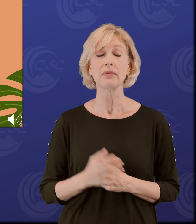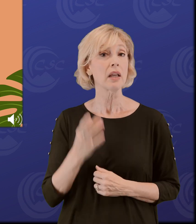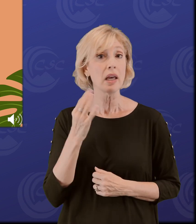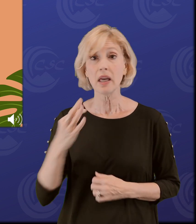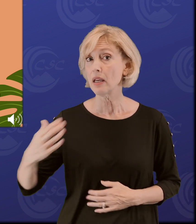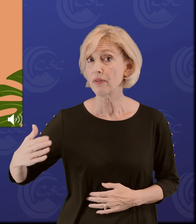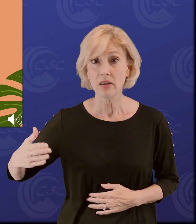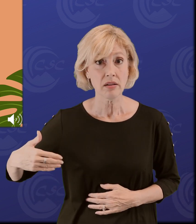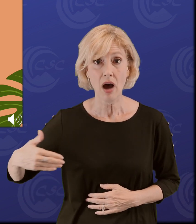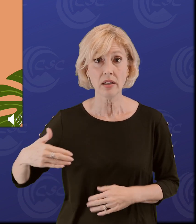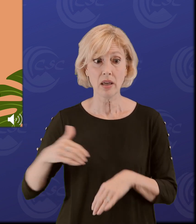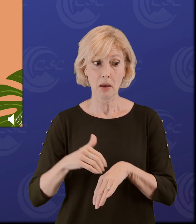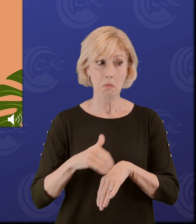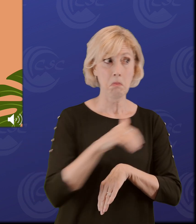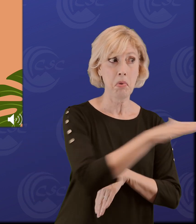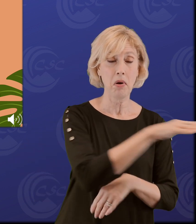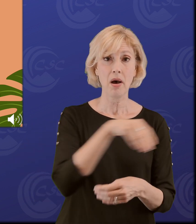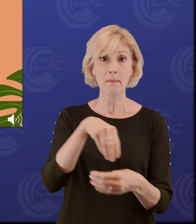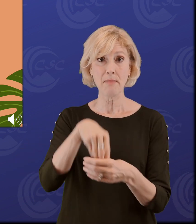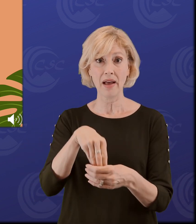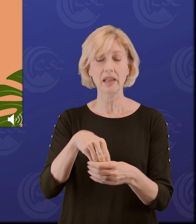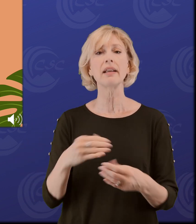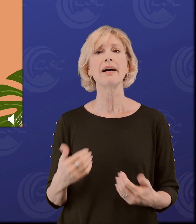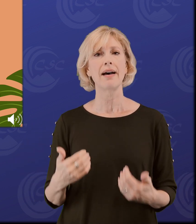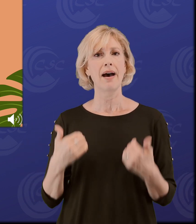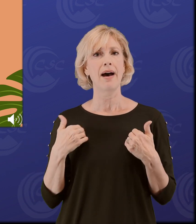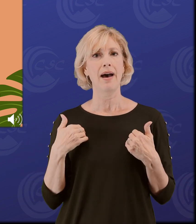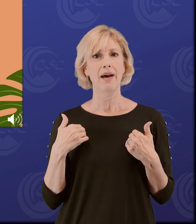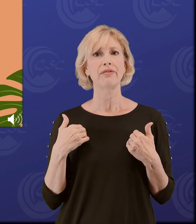you have the option to visit a voter service center instead.